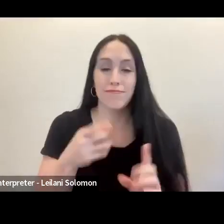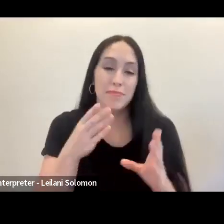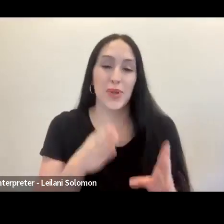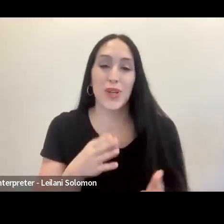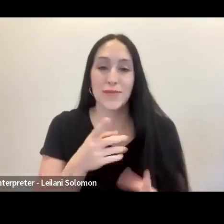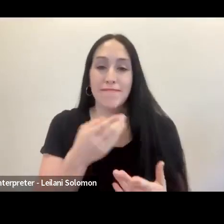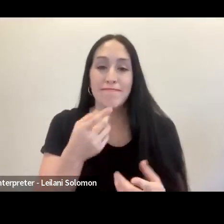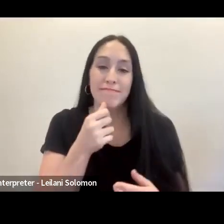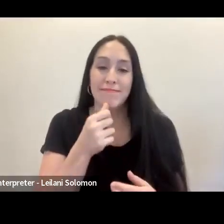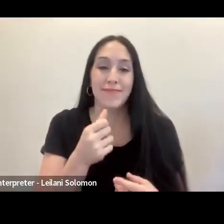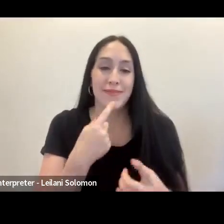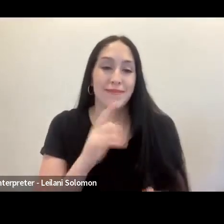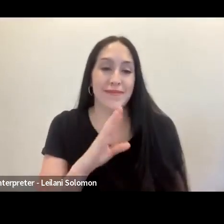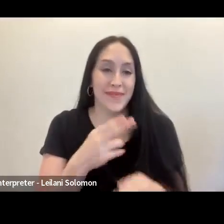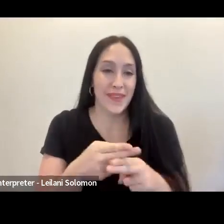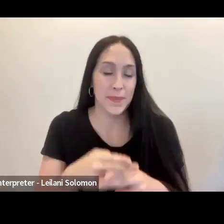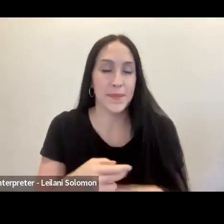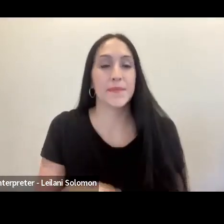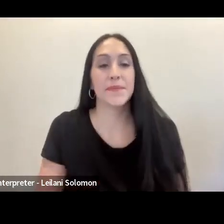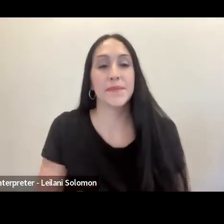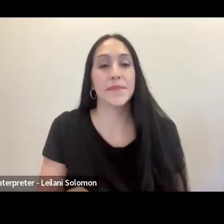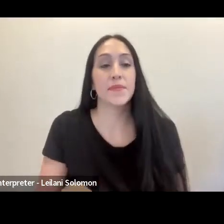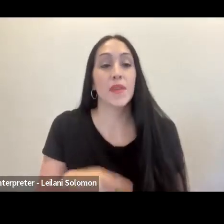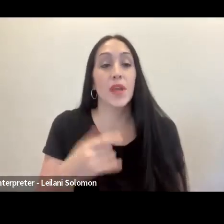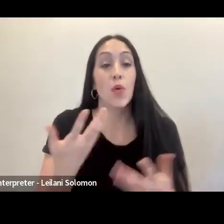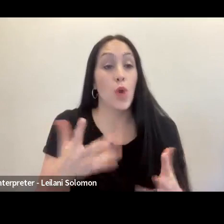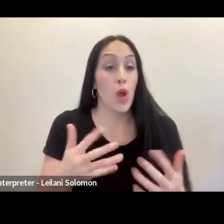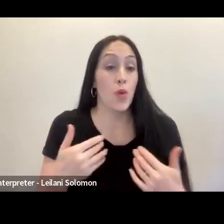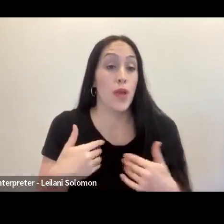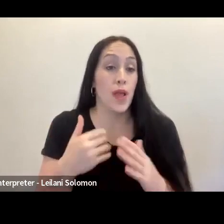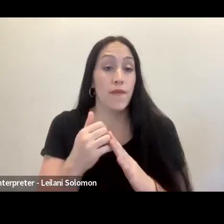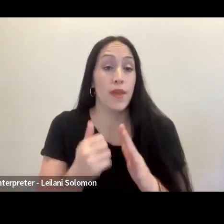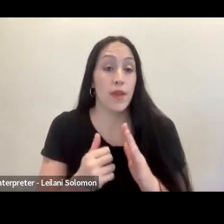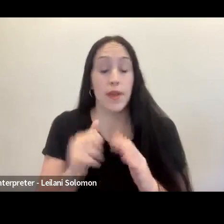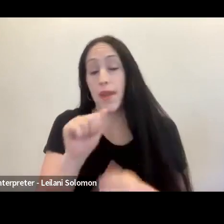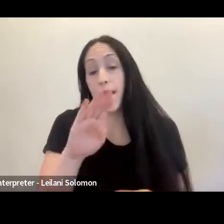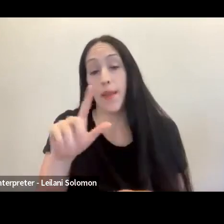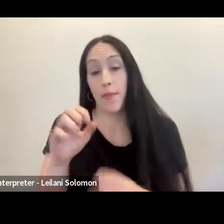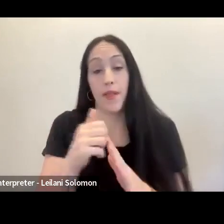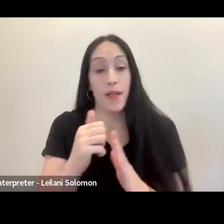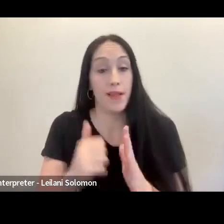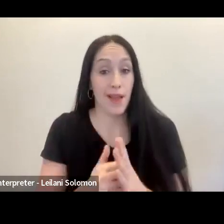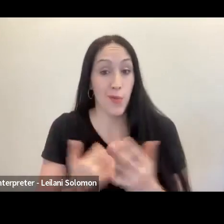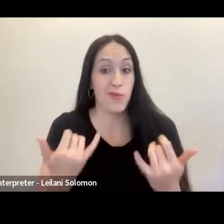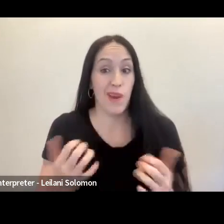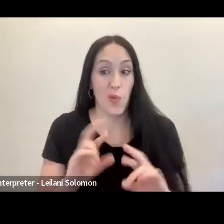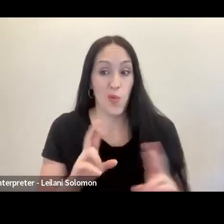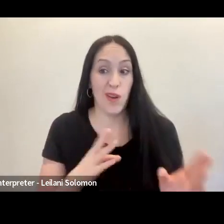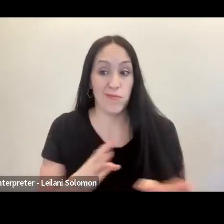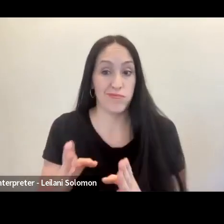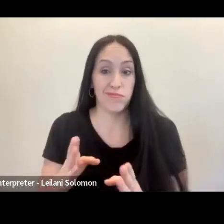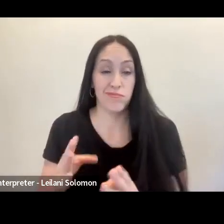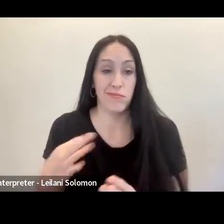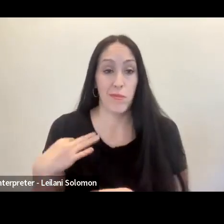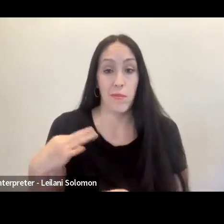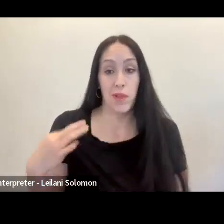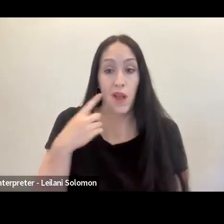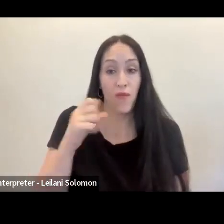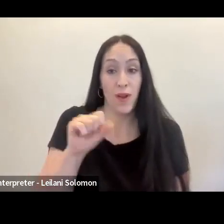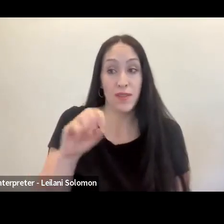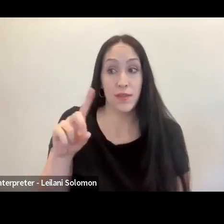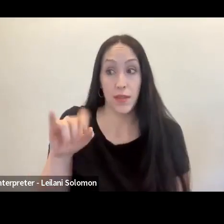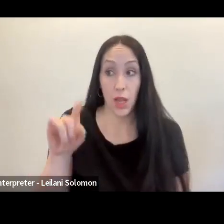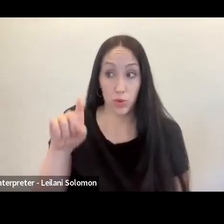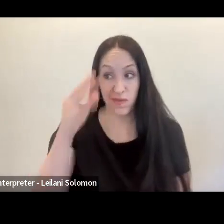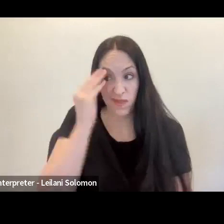already have an ABLE account. We're getting ready to apply for SSDI. Should we disclose that we have an account and how much funds are